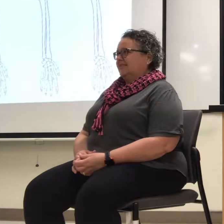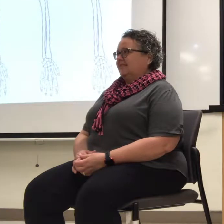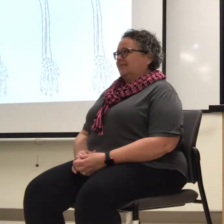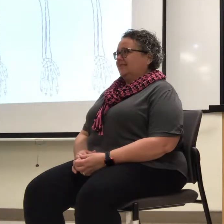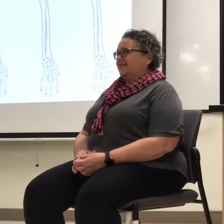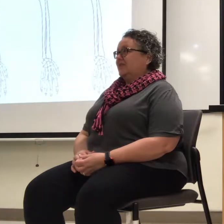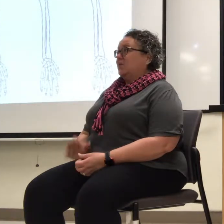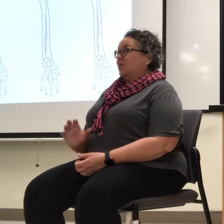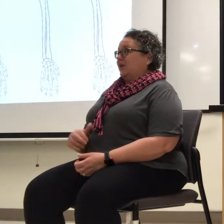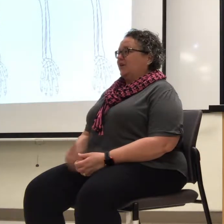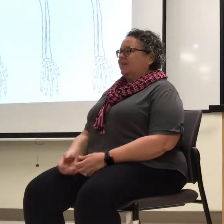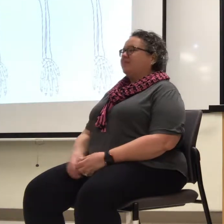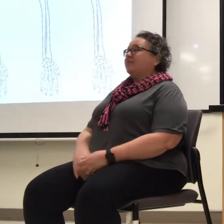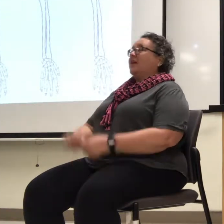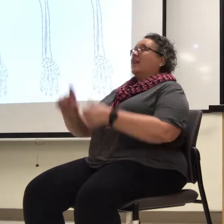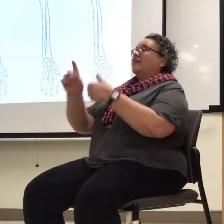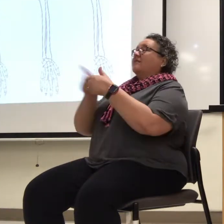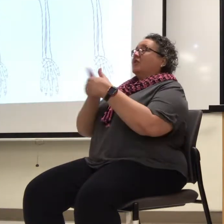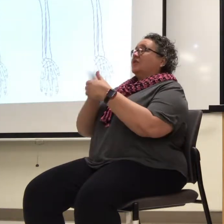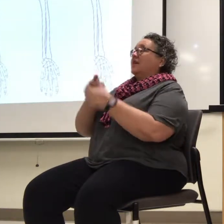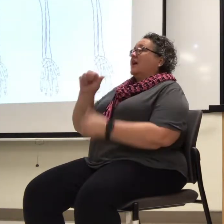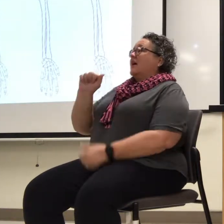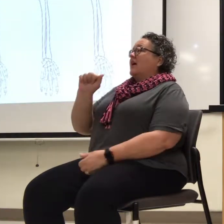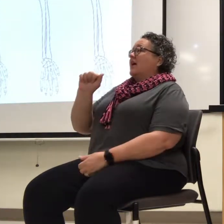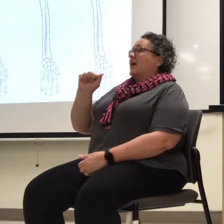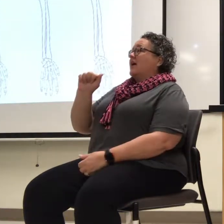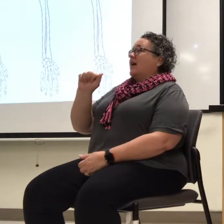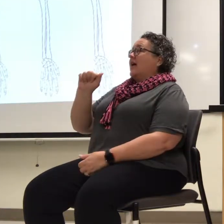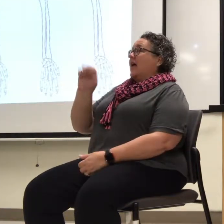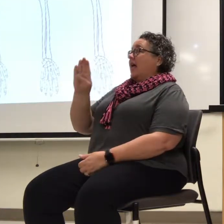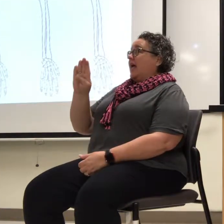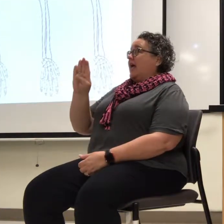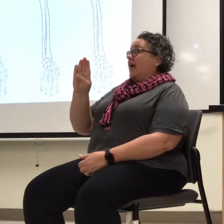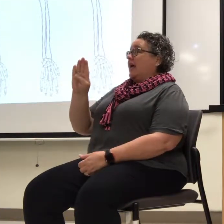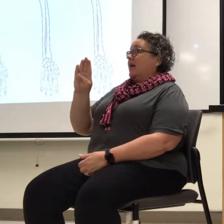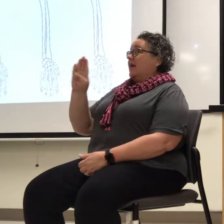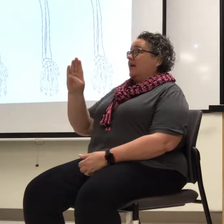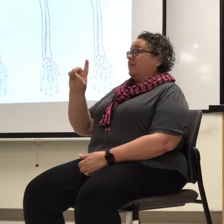Okay, the first one is the Abductor Pollicis longus.